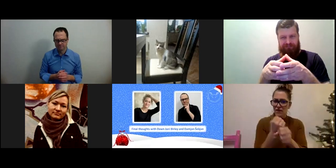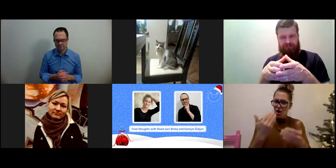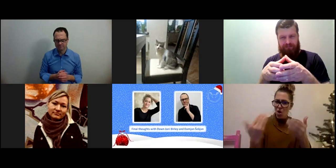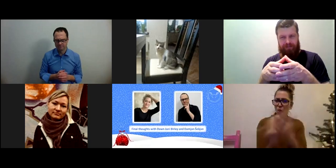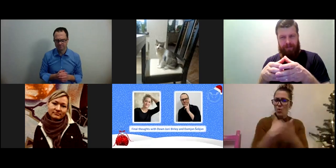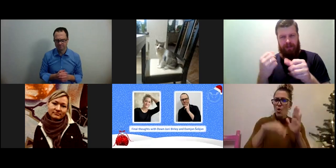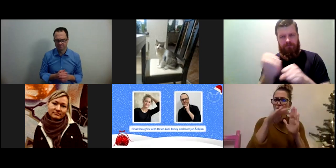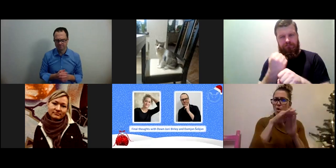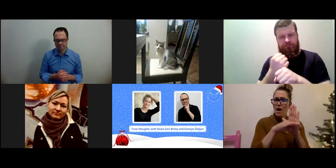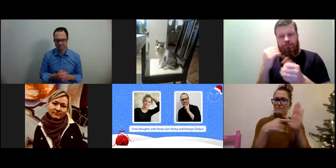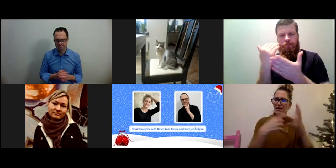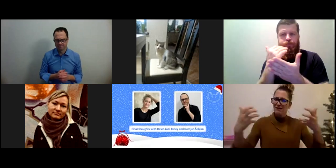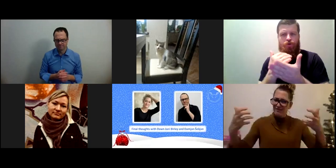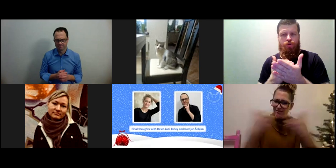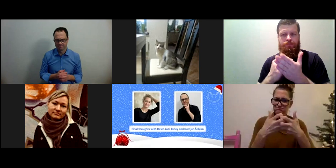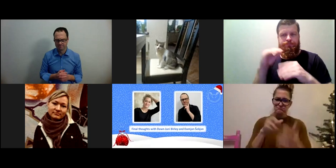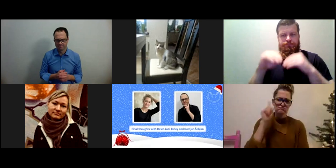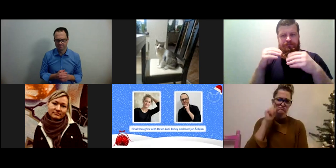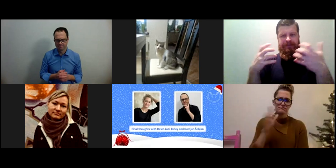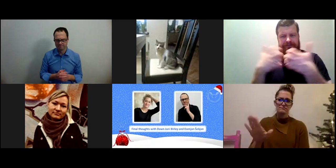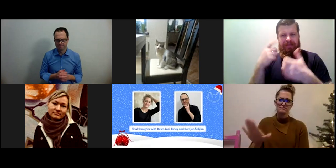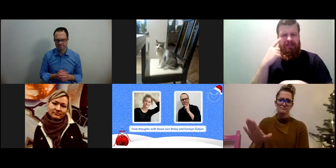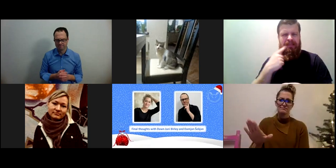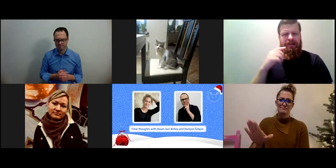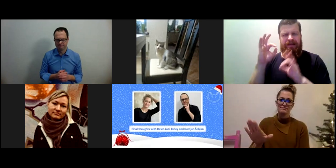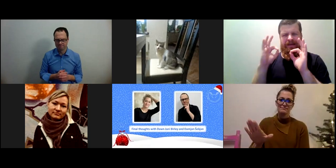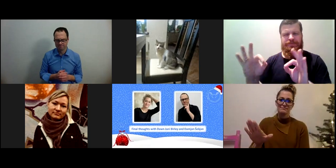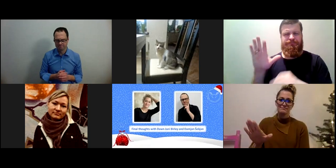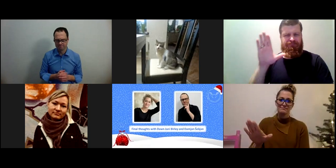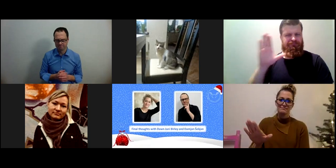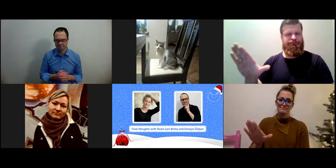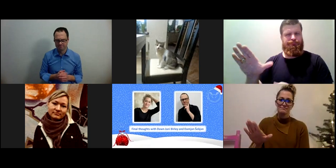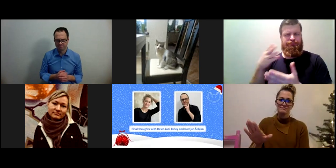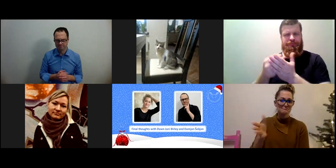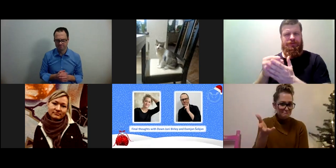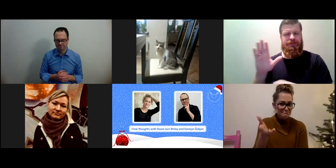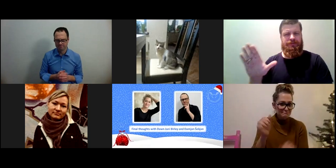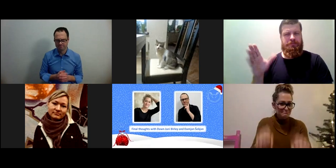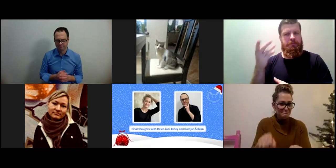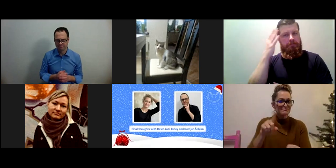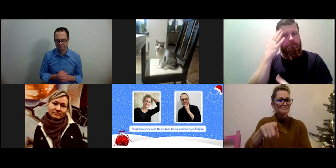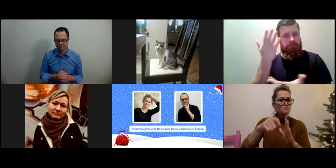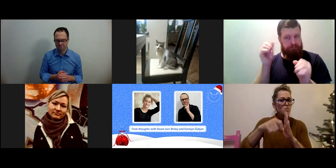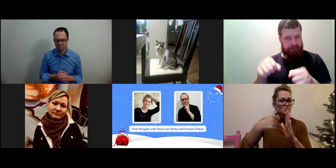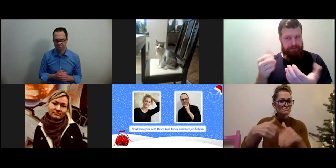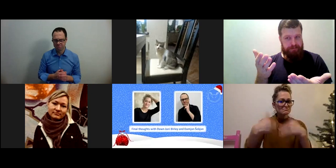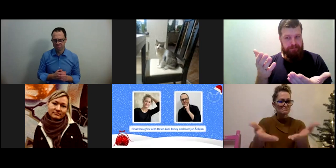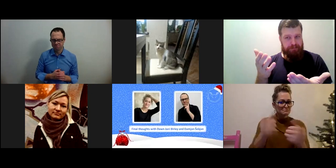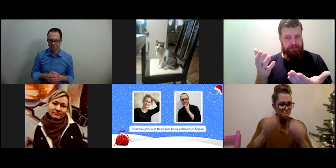Do you think as a team, you could come up with new standards for what the deaf community